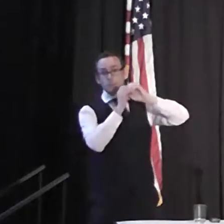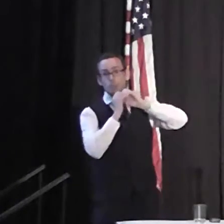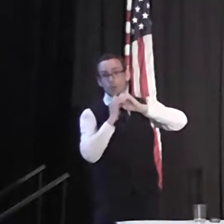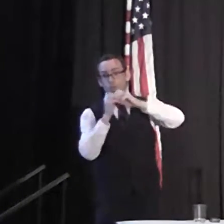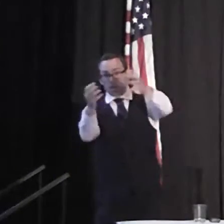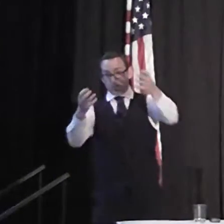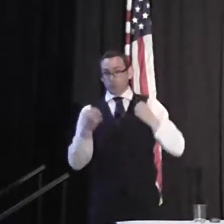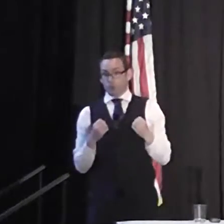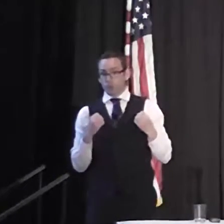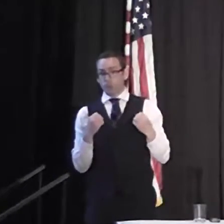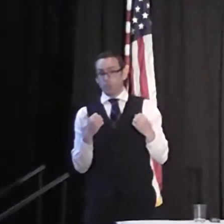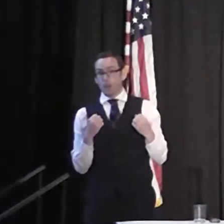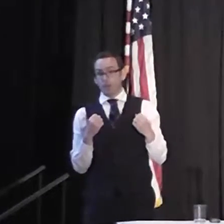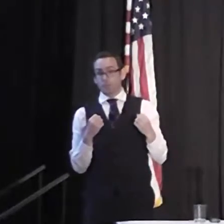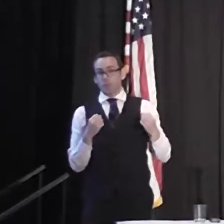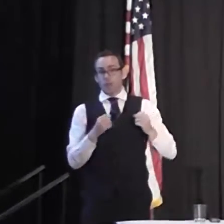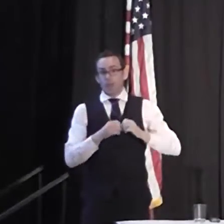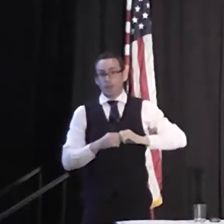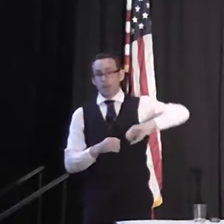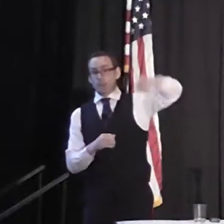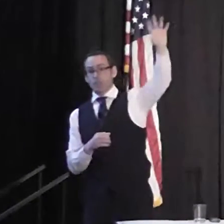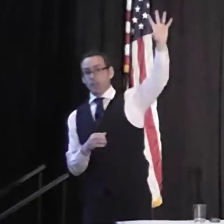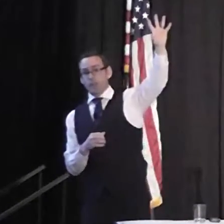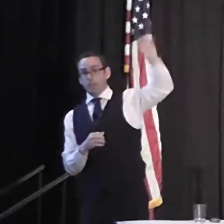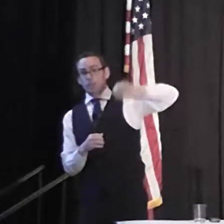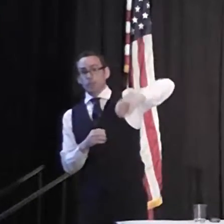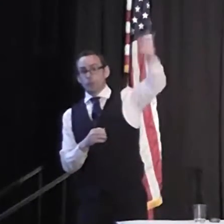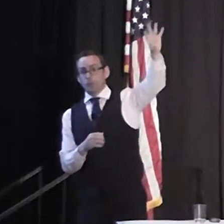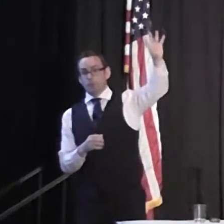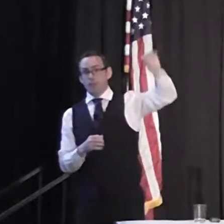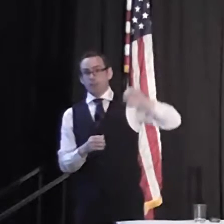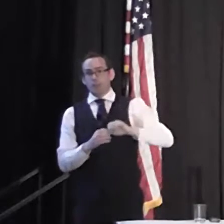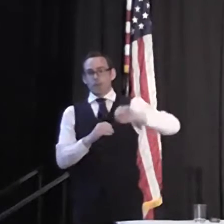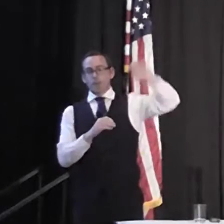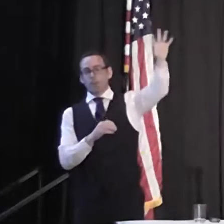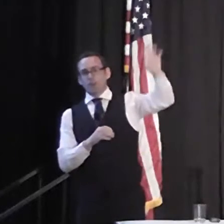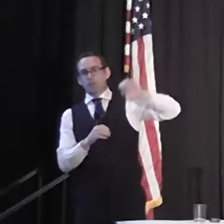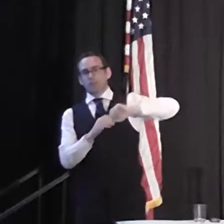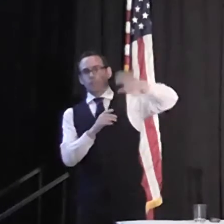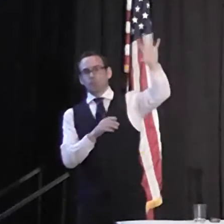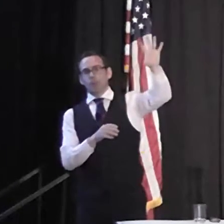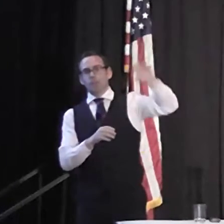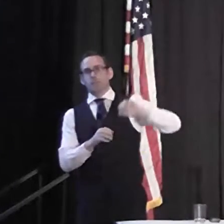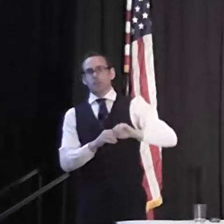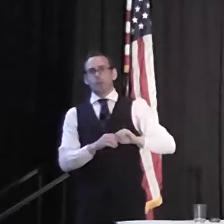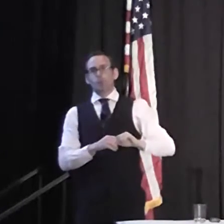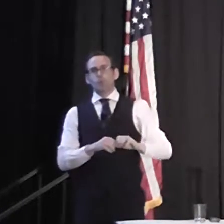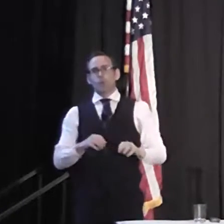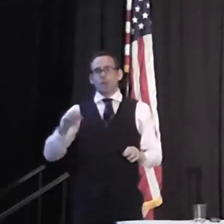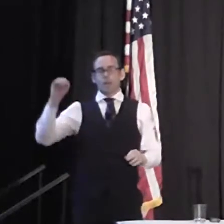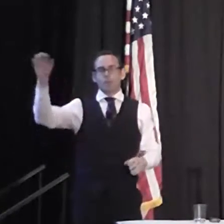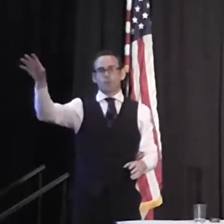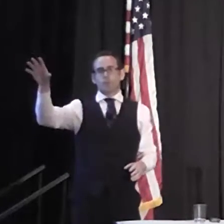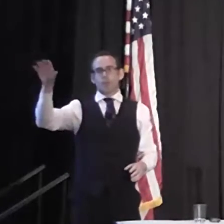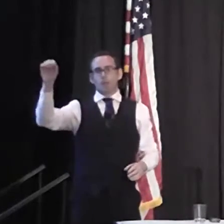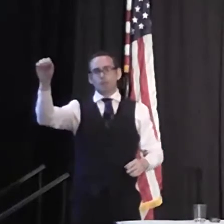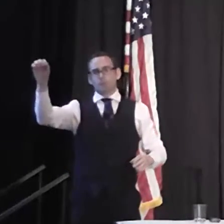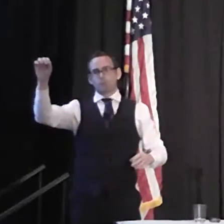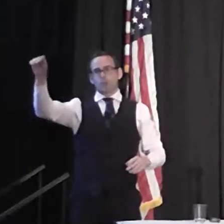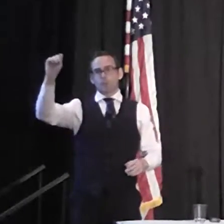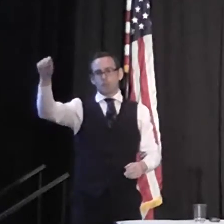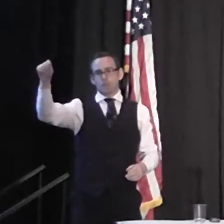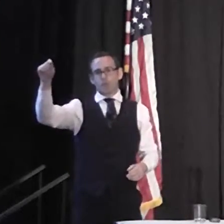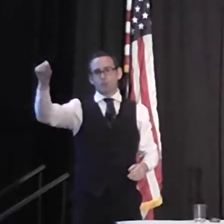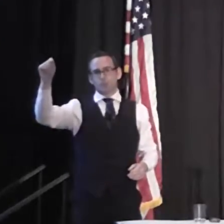displaced from going across to the US, and they're going into Europe instead, and they've basically displaced the oil that would have been coming